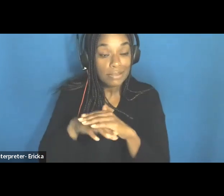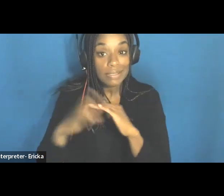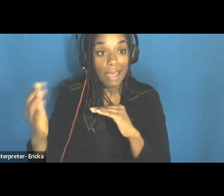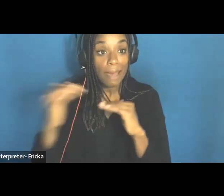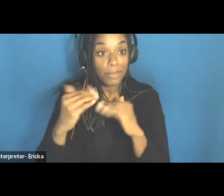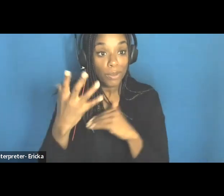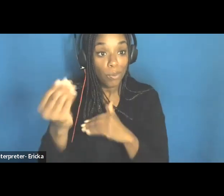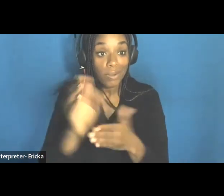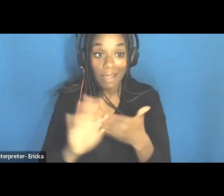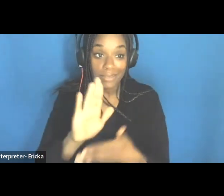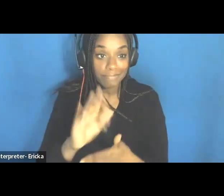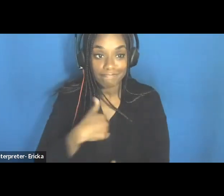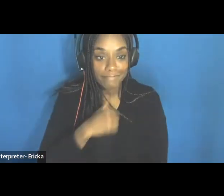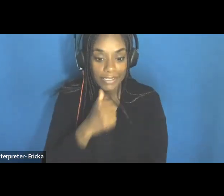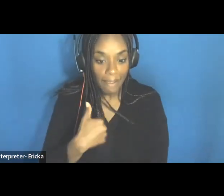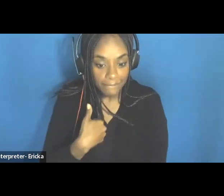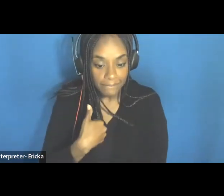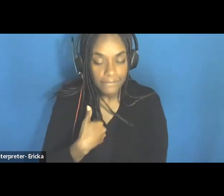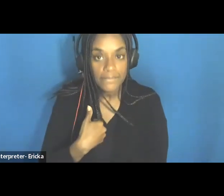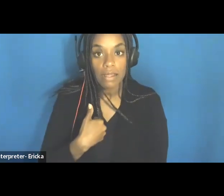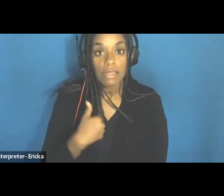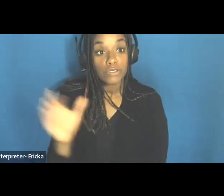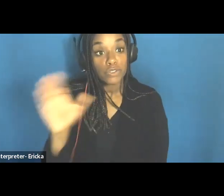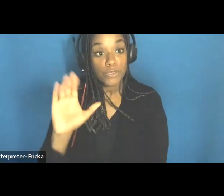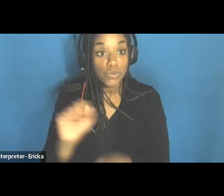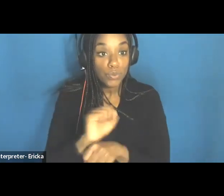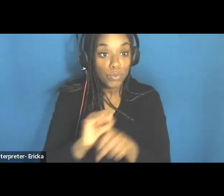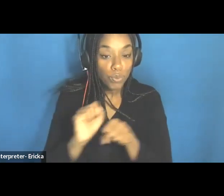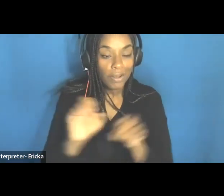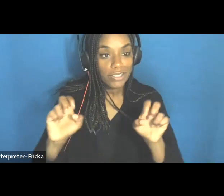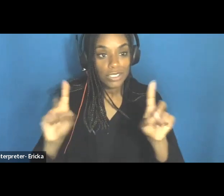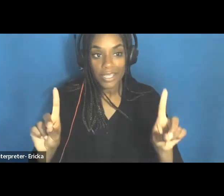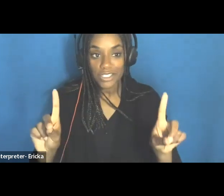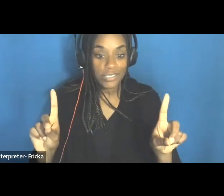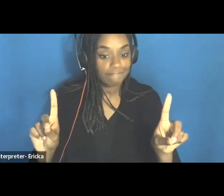college and pursue work and education further.